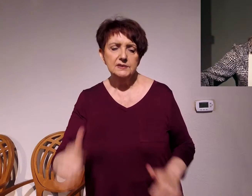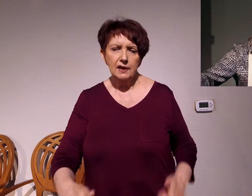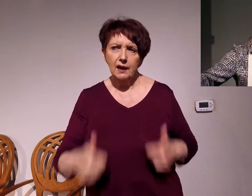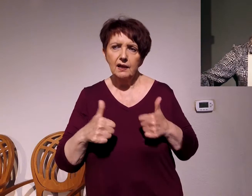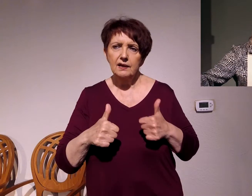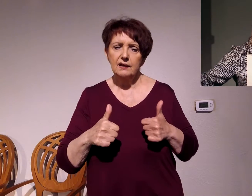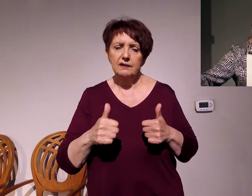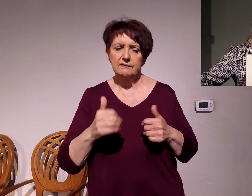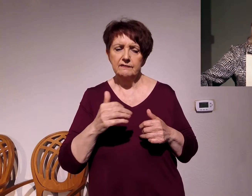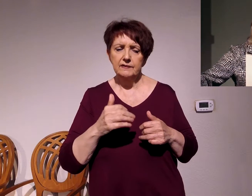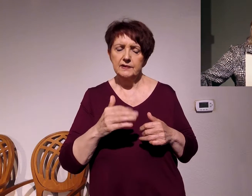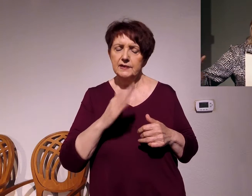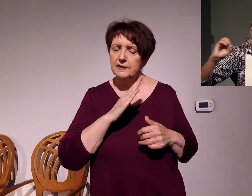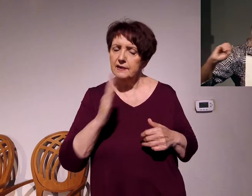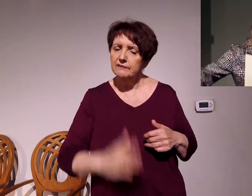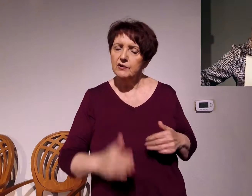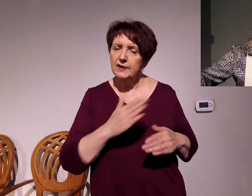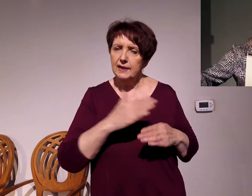unending,